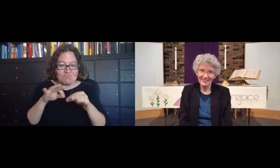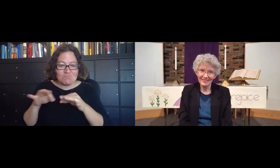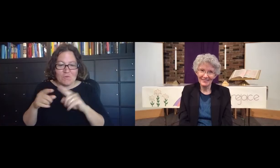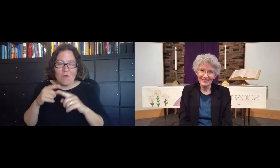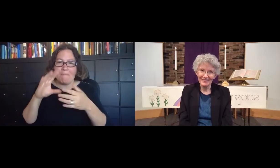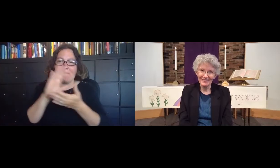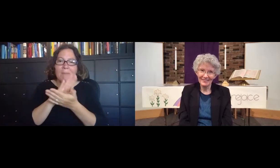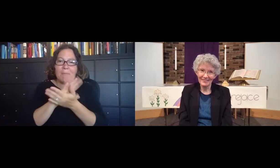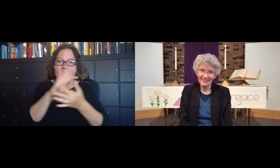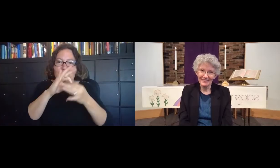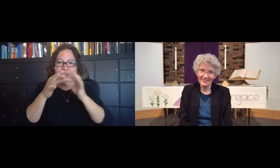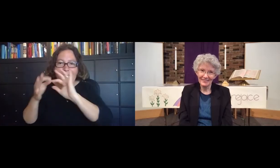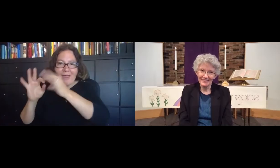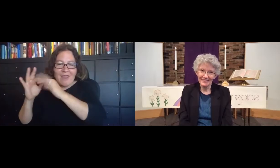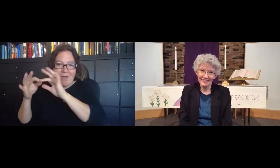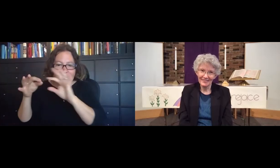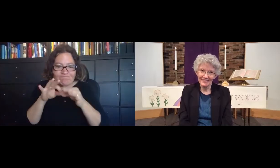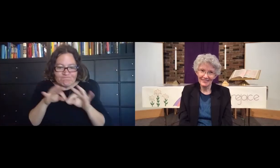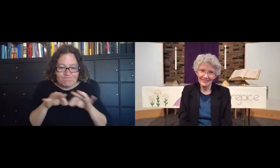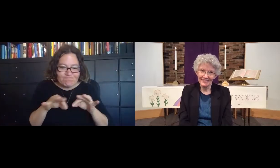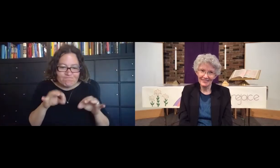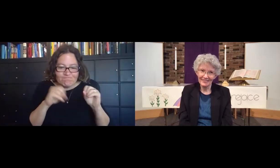from your torn up paper chains,